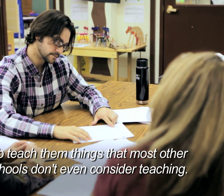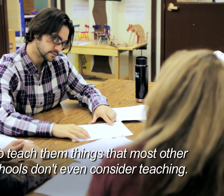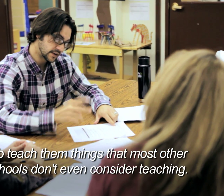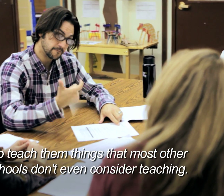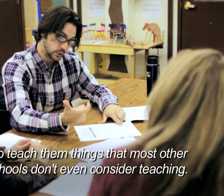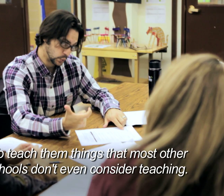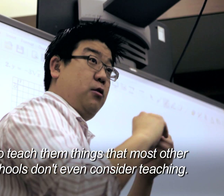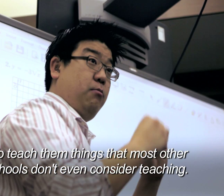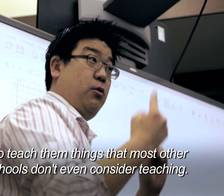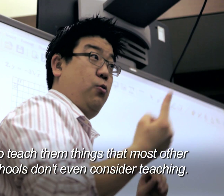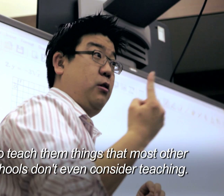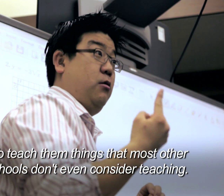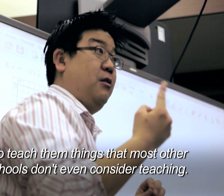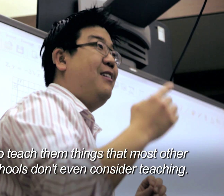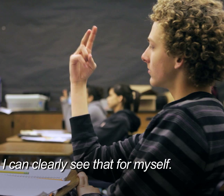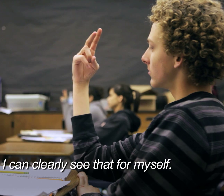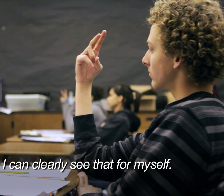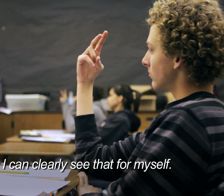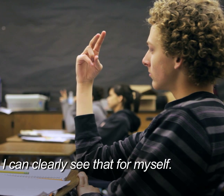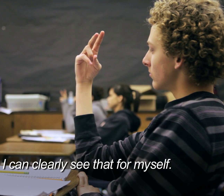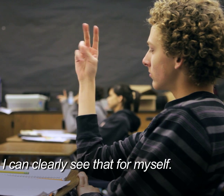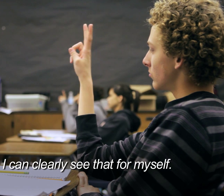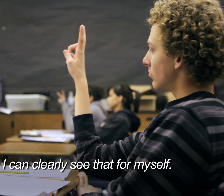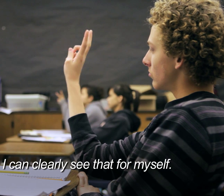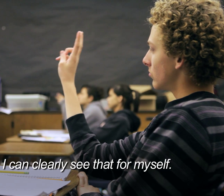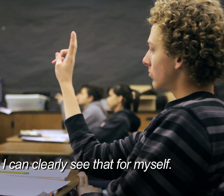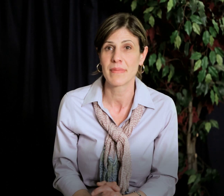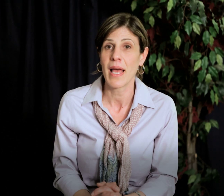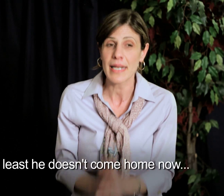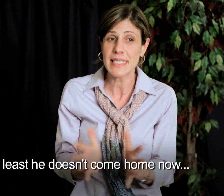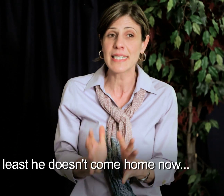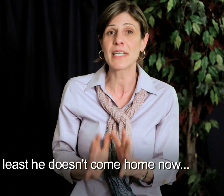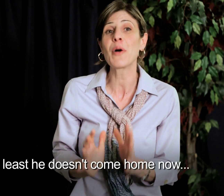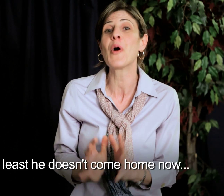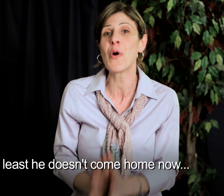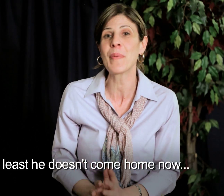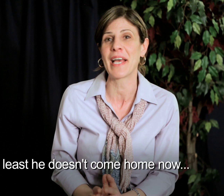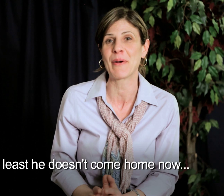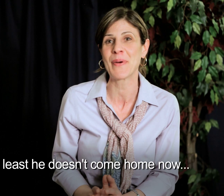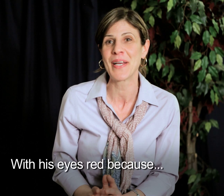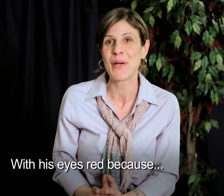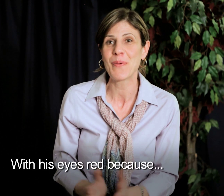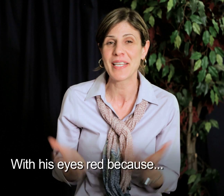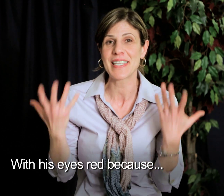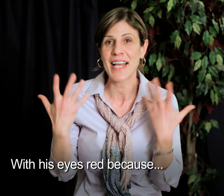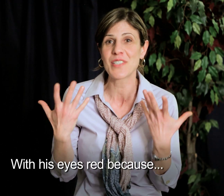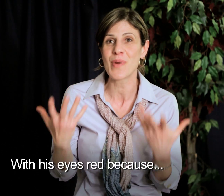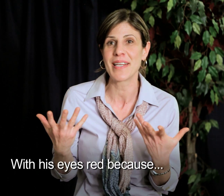don't even consider teaching. I can clearly see that for myself. At least he doesn't come home now with his eyes red,